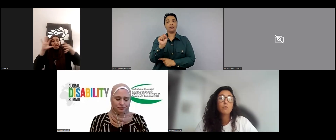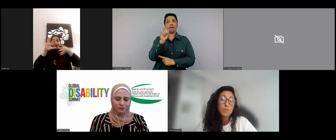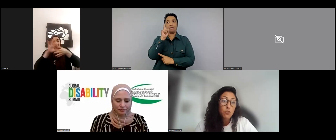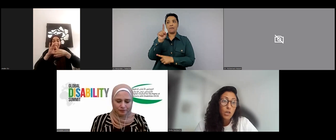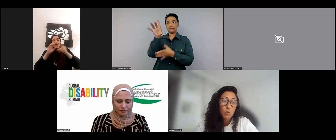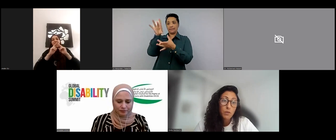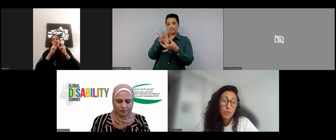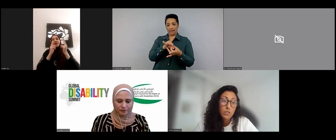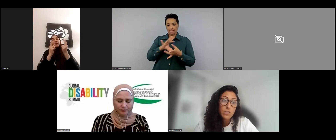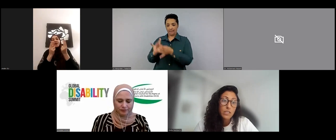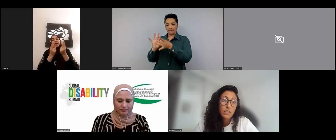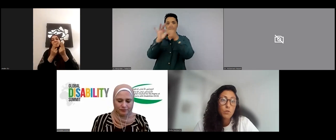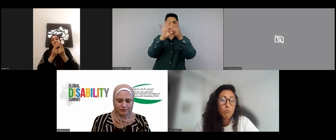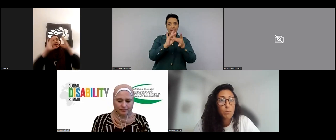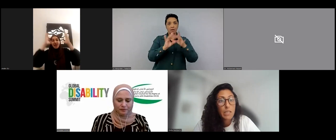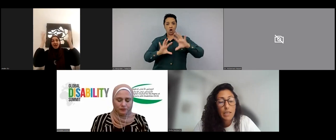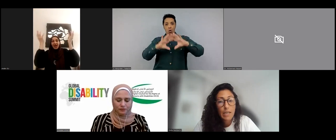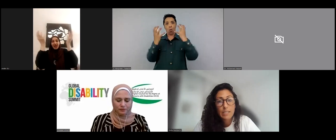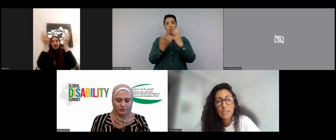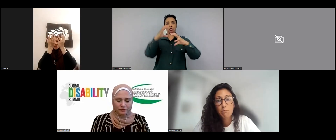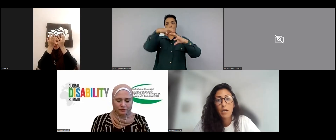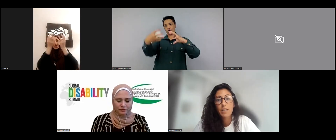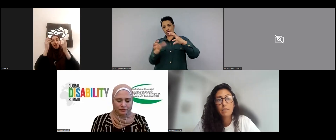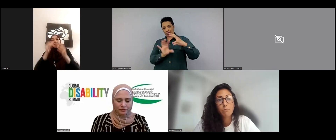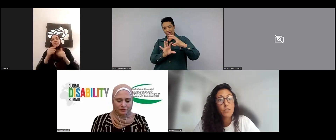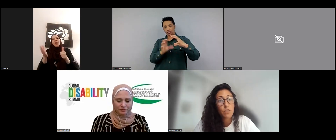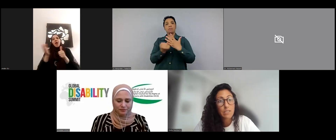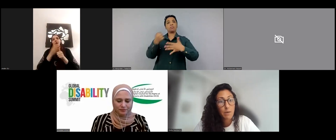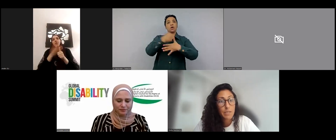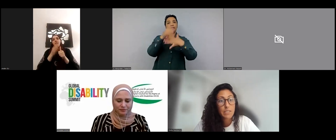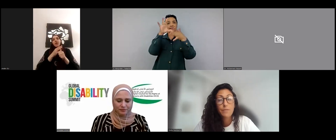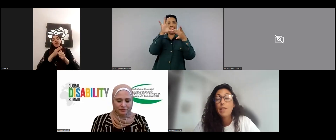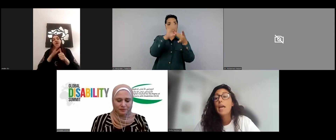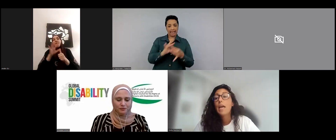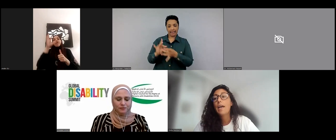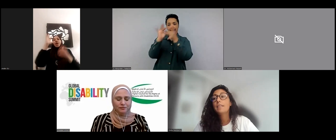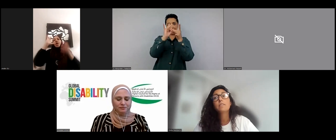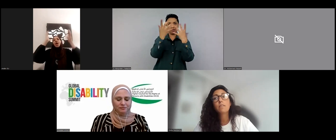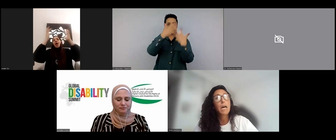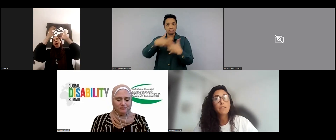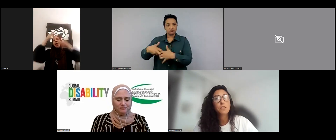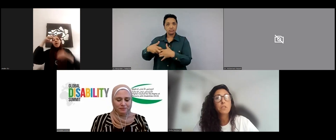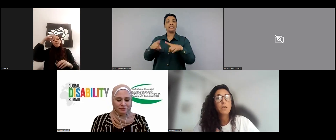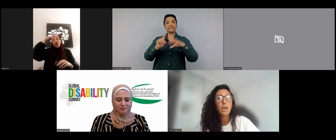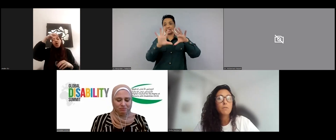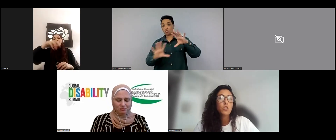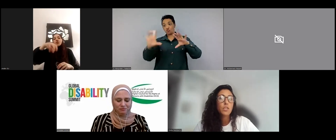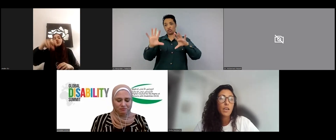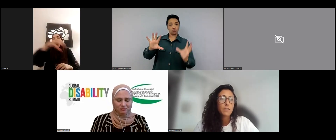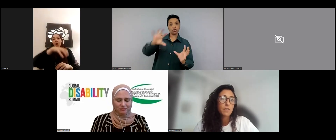different regional priorities, which will be highlighted by the regional summits and other